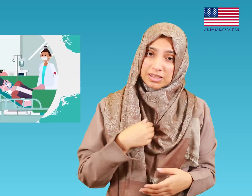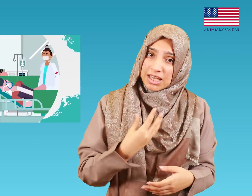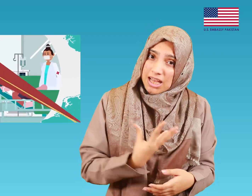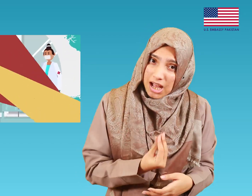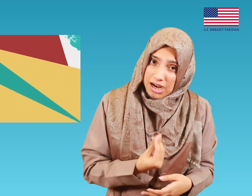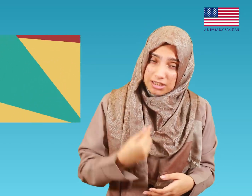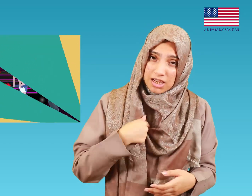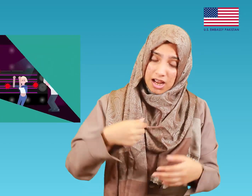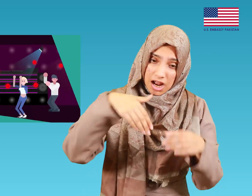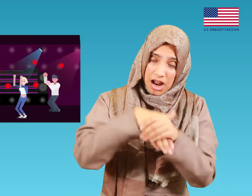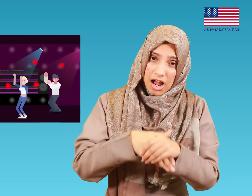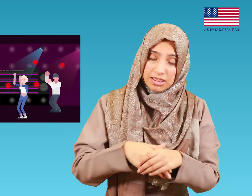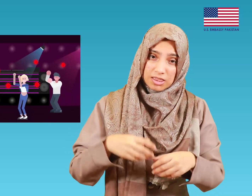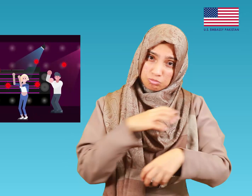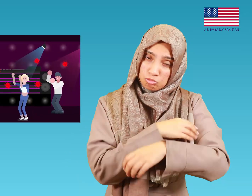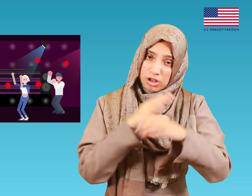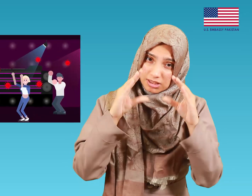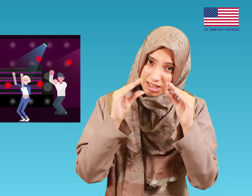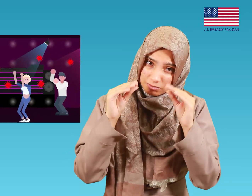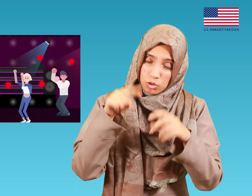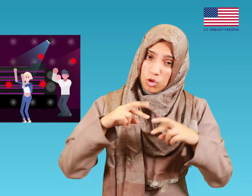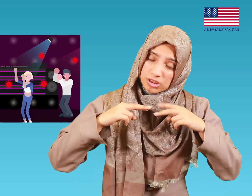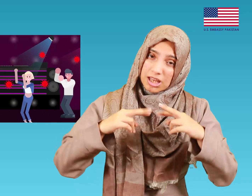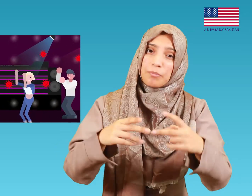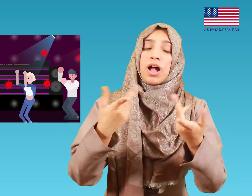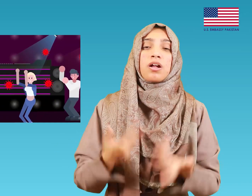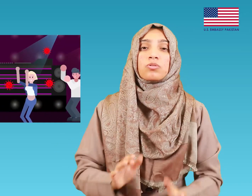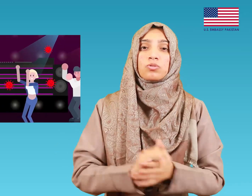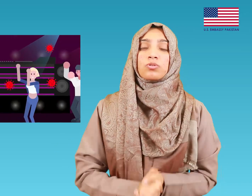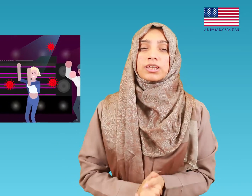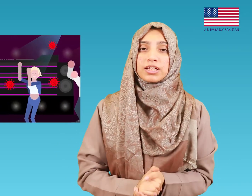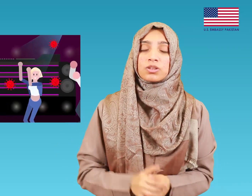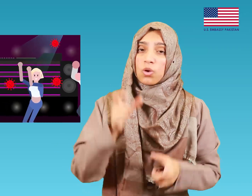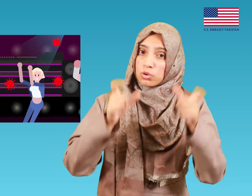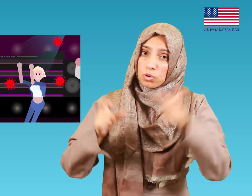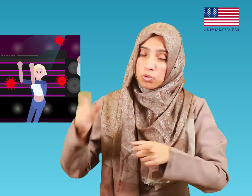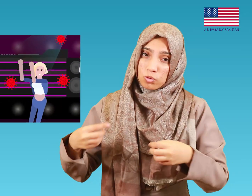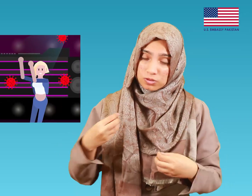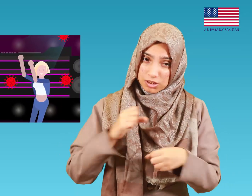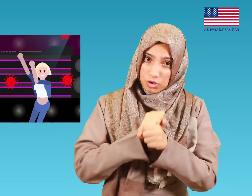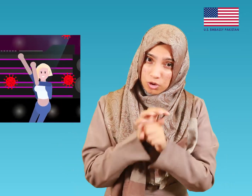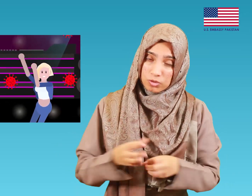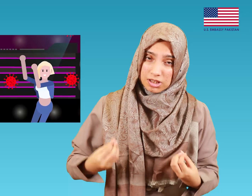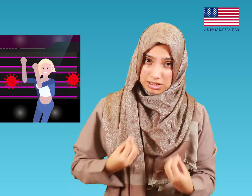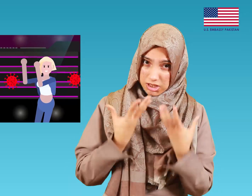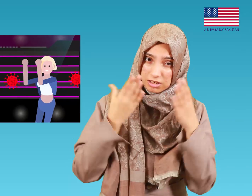muscle, even in people who experienced only mild COVID-19 symptoms.